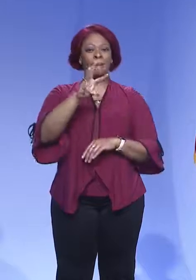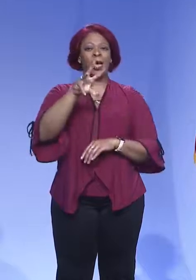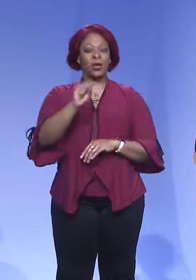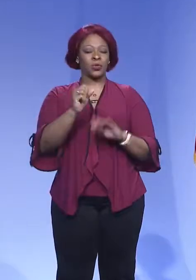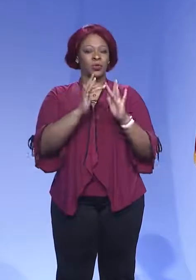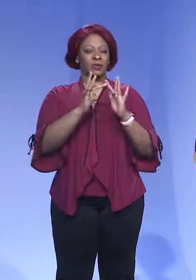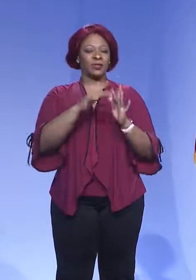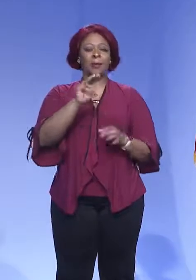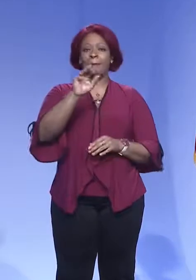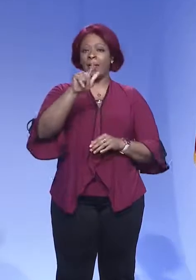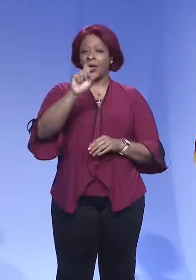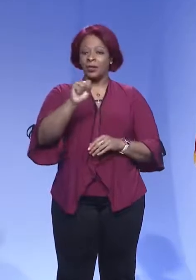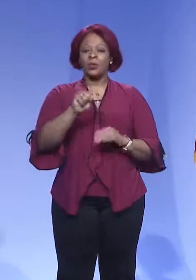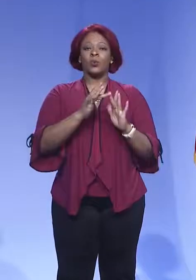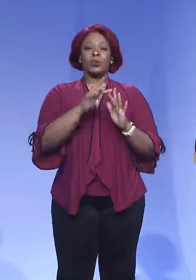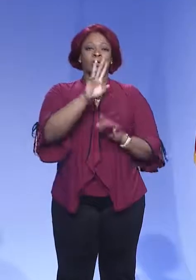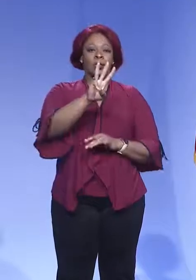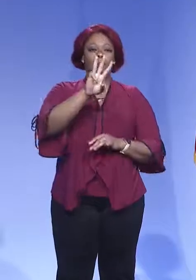is